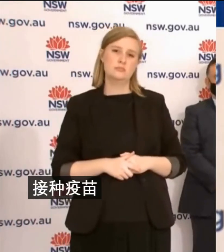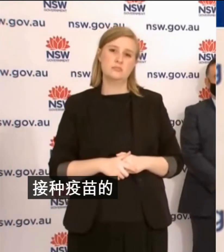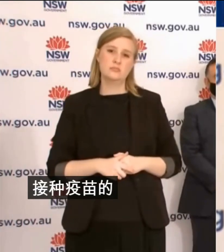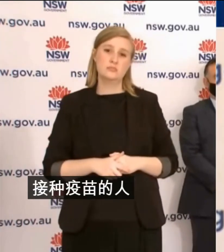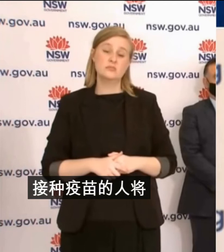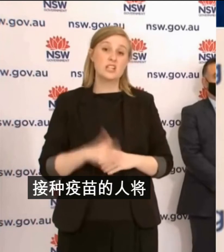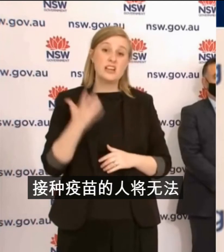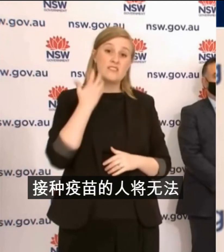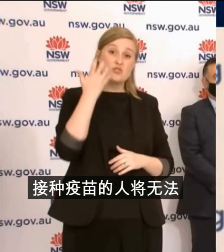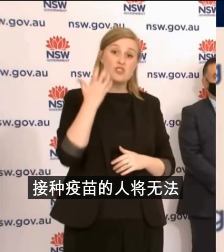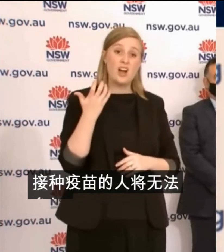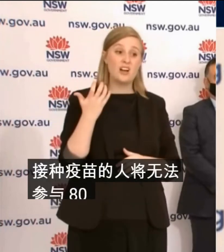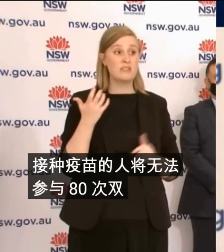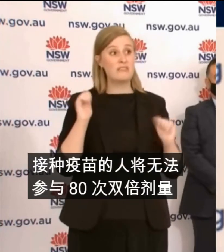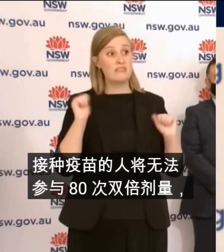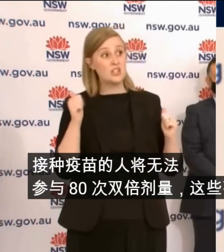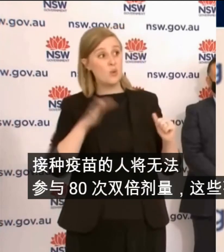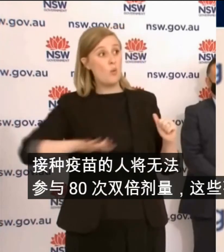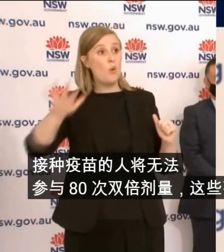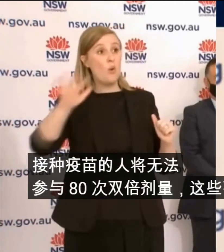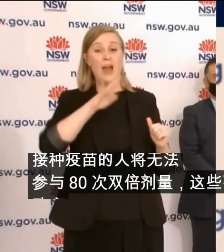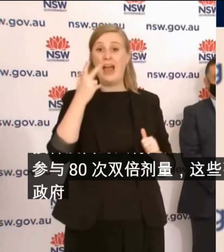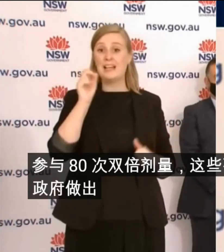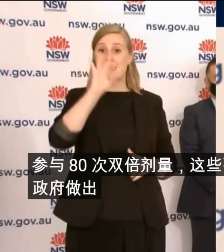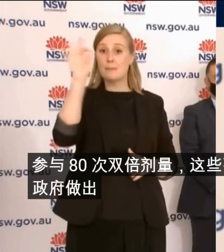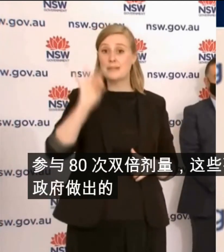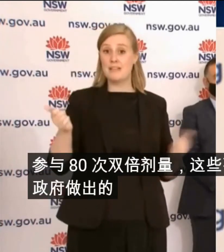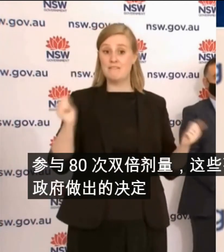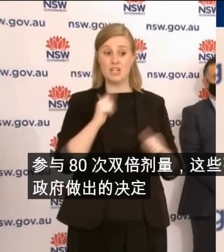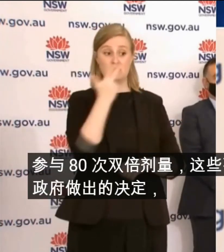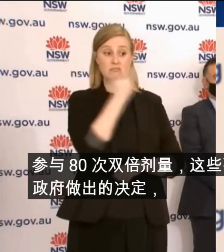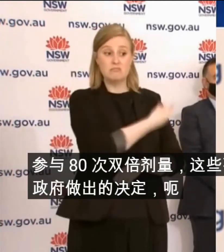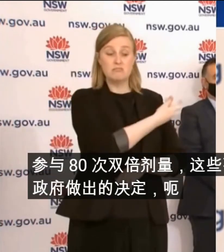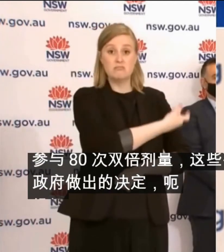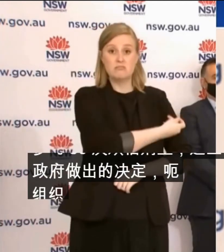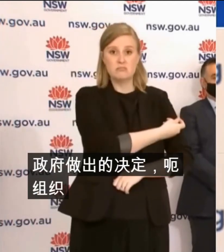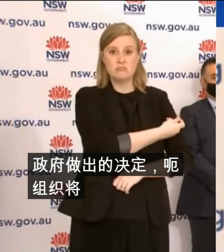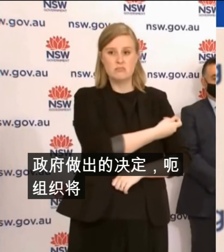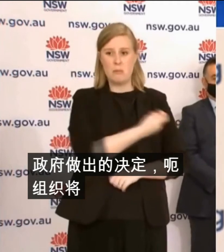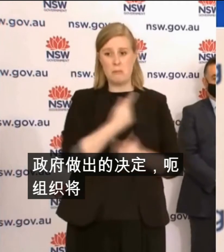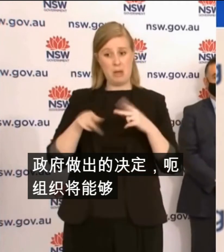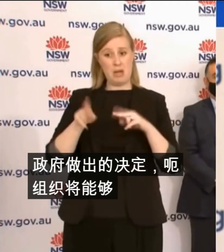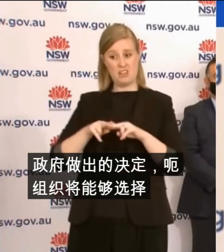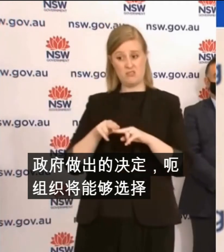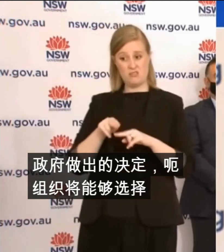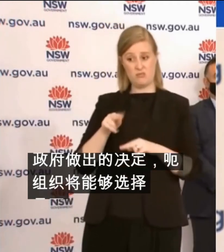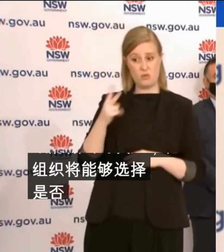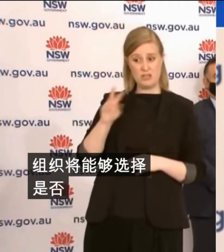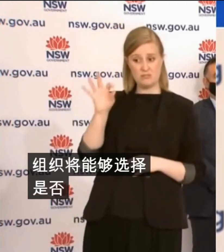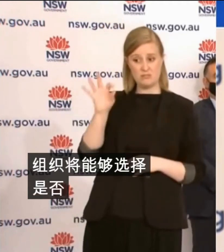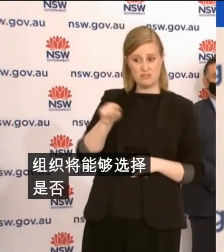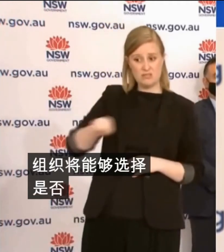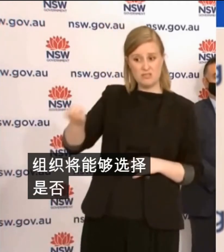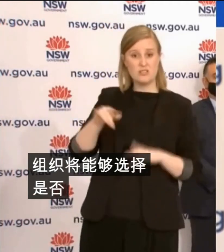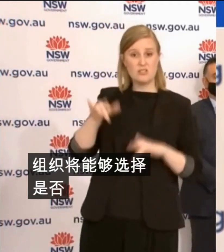aren't vaccinated won't be able to participate in. And these aren't necessarily decisions government's making. Organisations will be able to choose whether